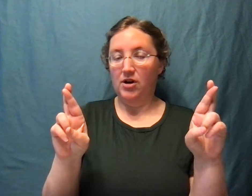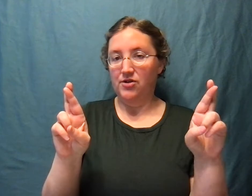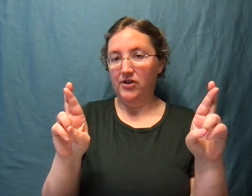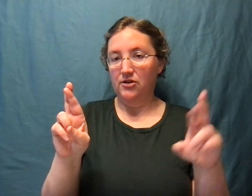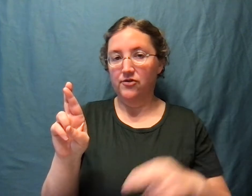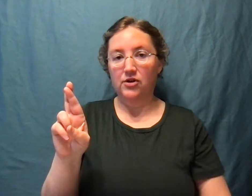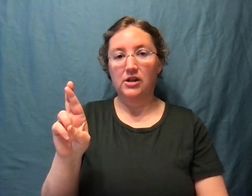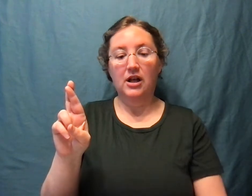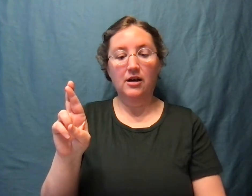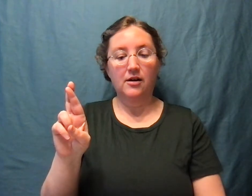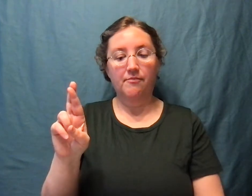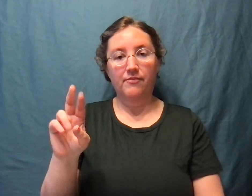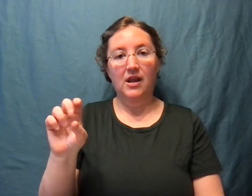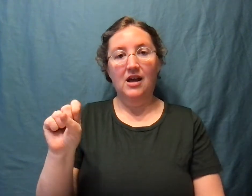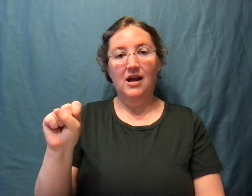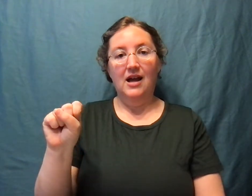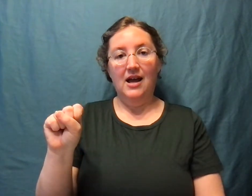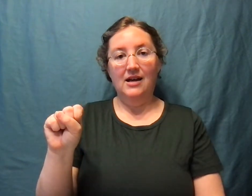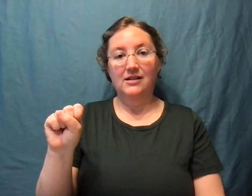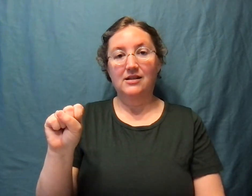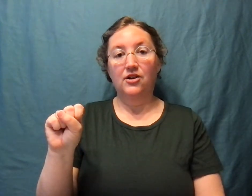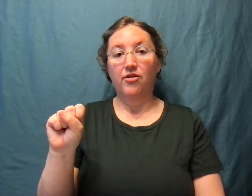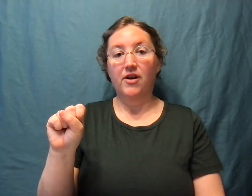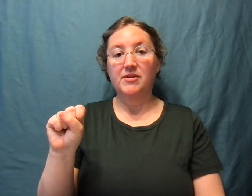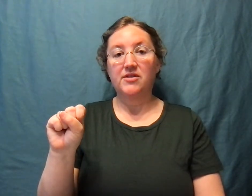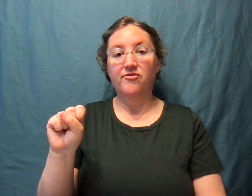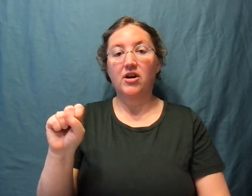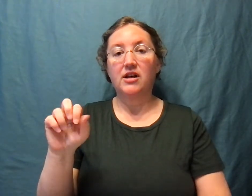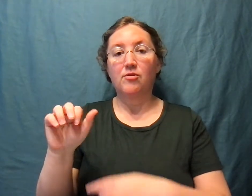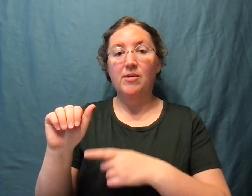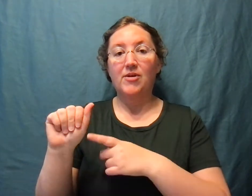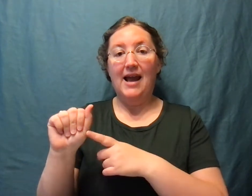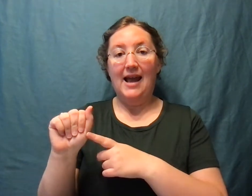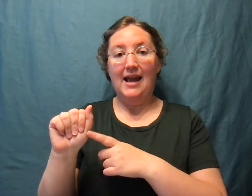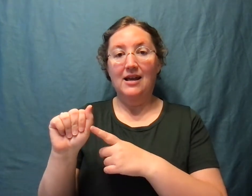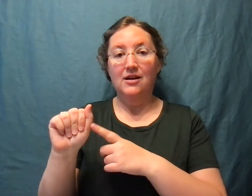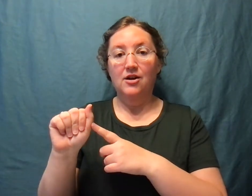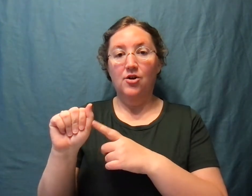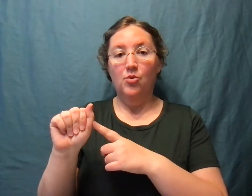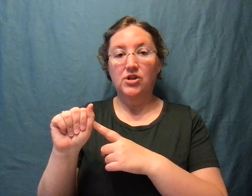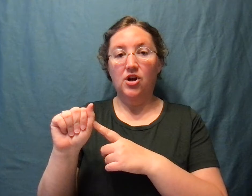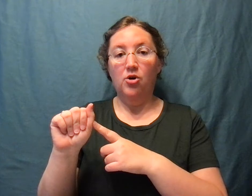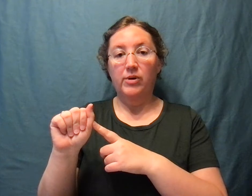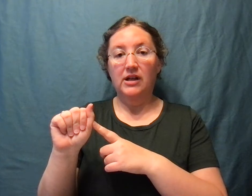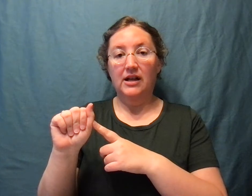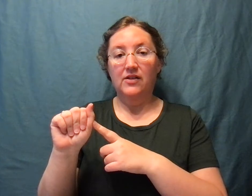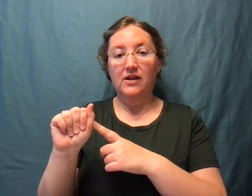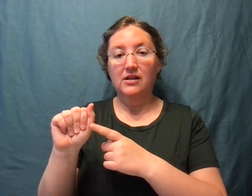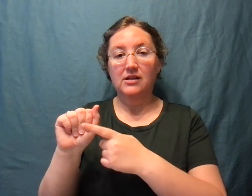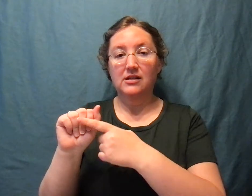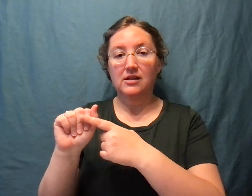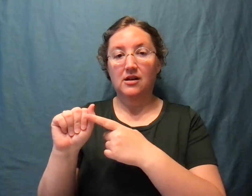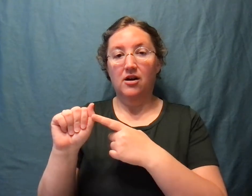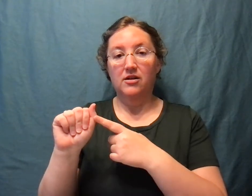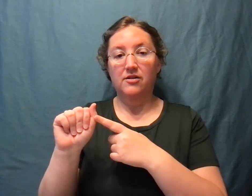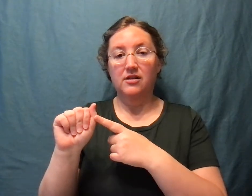your fingers for good luck. S, your thumb is in front. Now remember, A was open like this, onto the